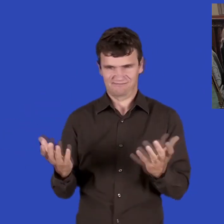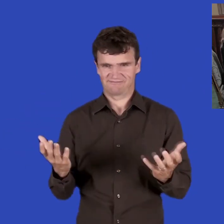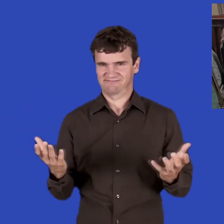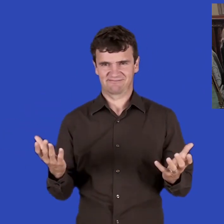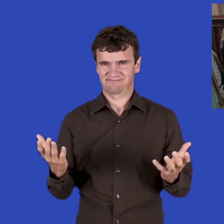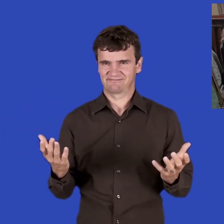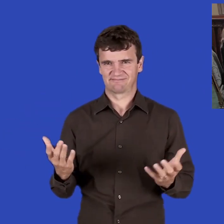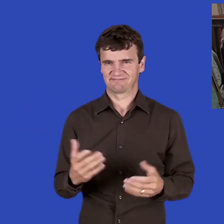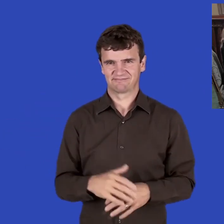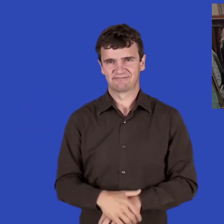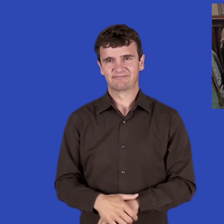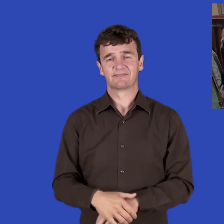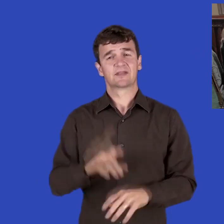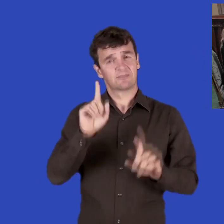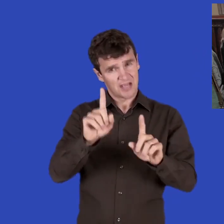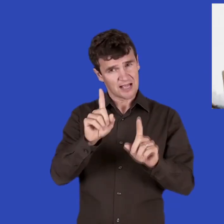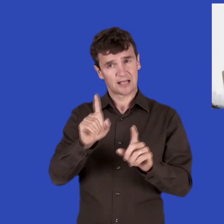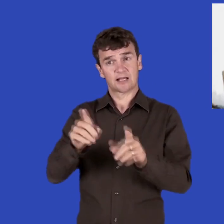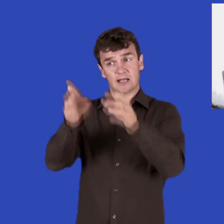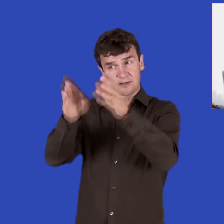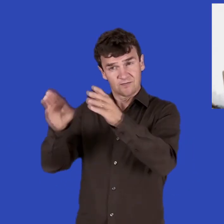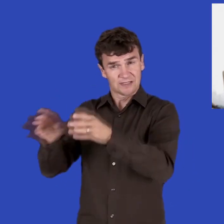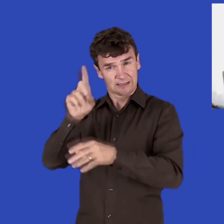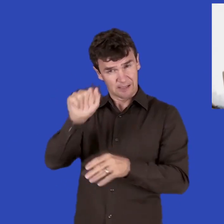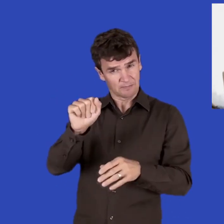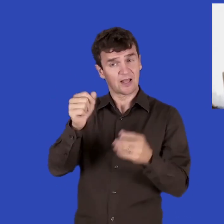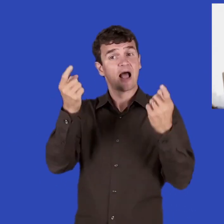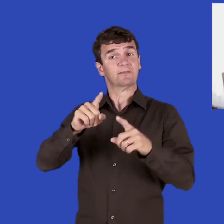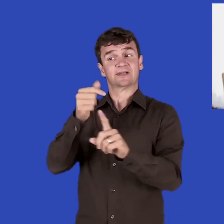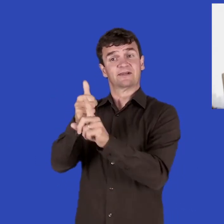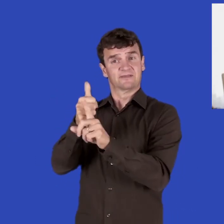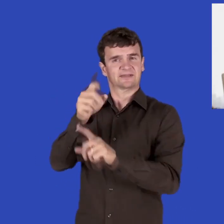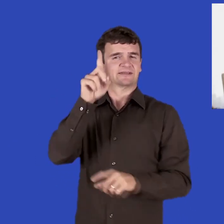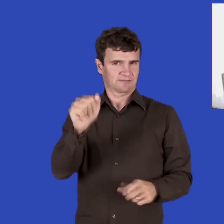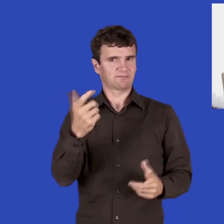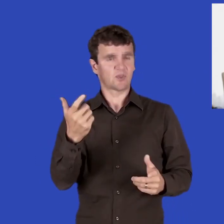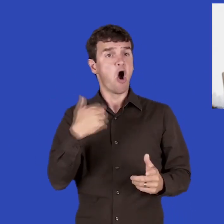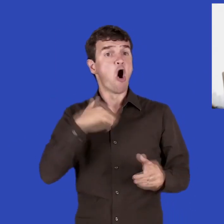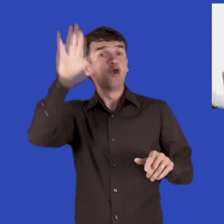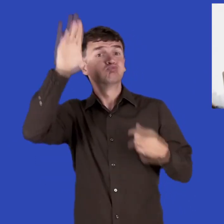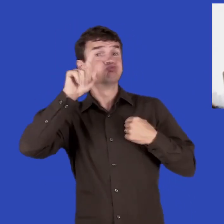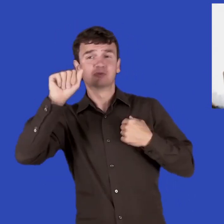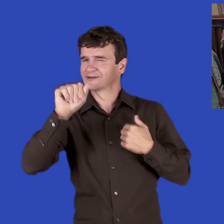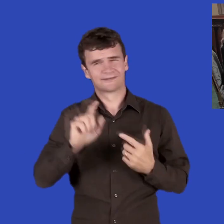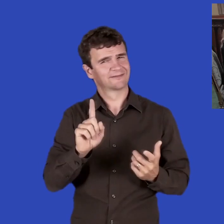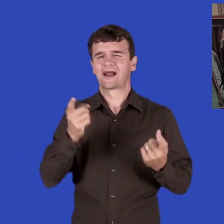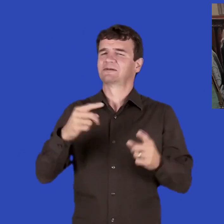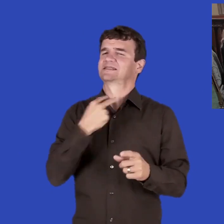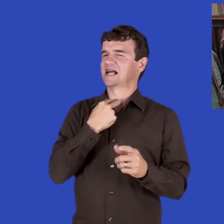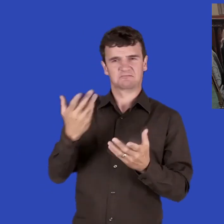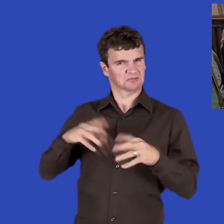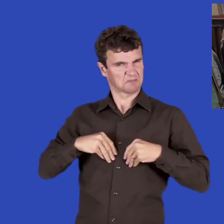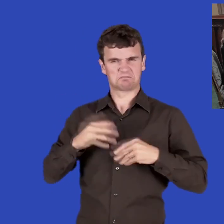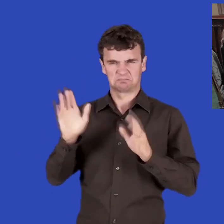workforce represented by people with disabilities, that they're not going to be able to make the profits that they want to make. So there's